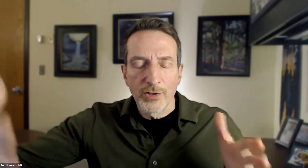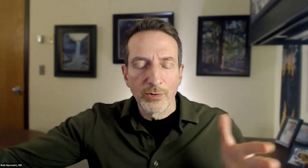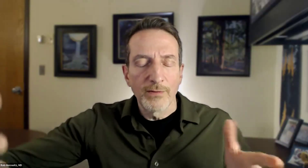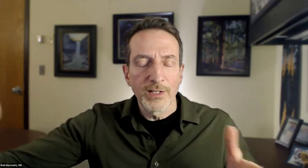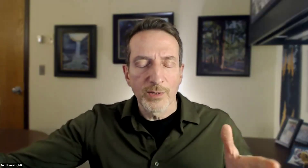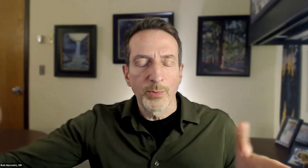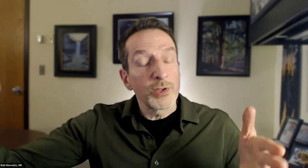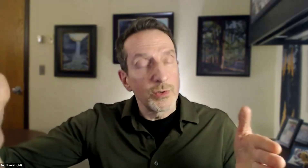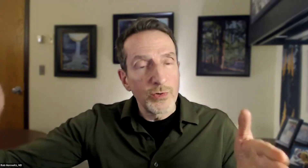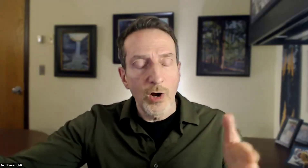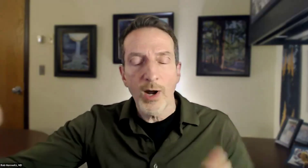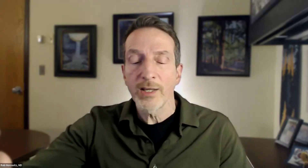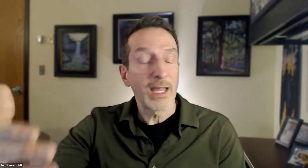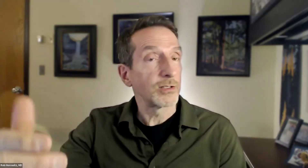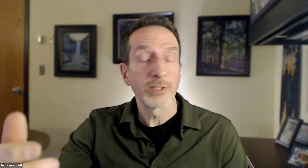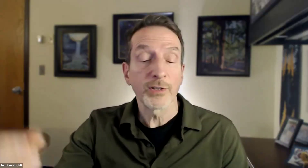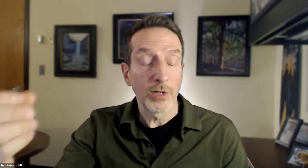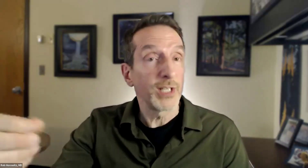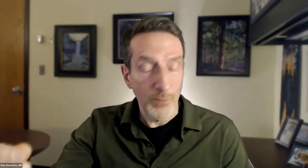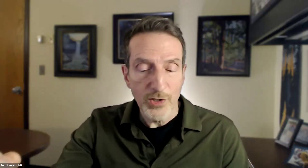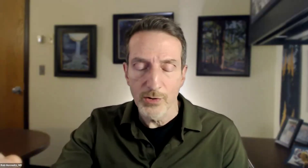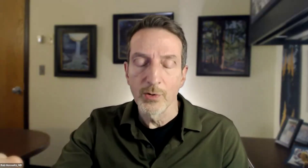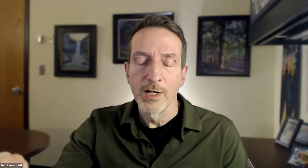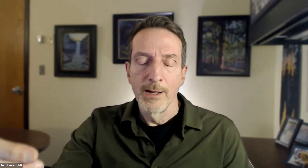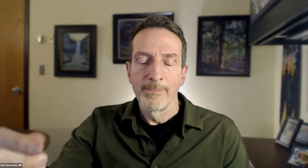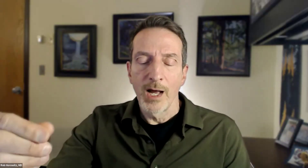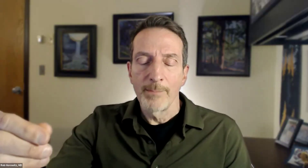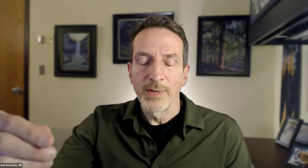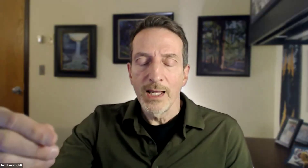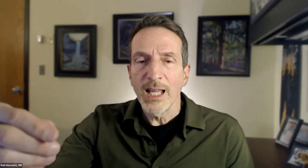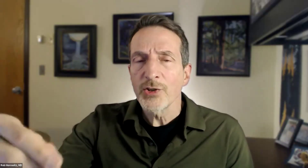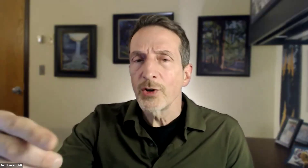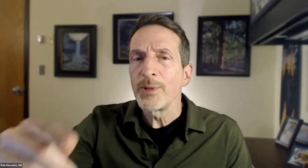with two loving supports who know how to handle difficulty, and we do,